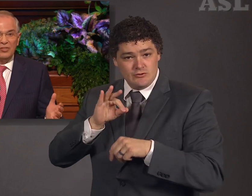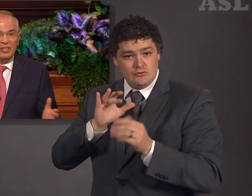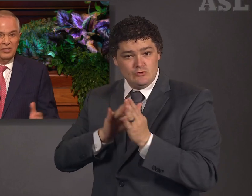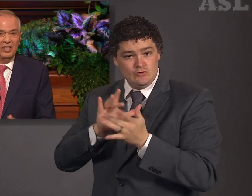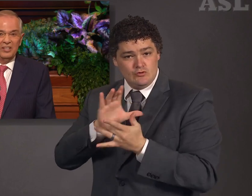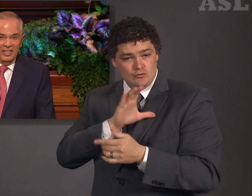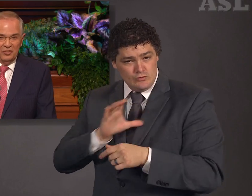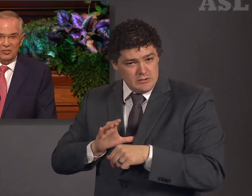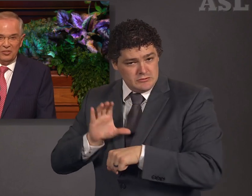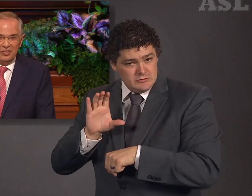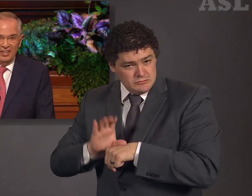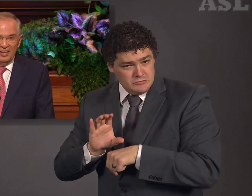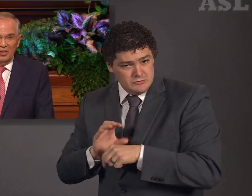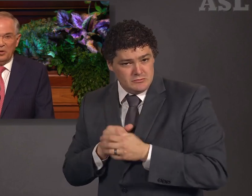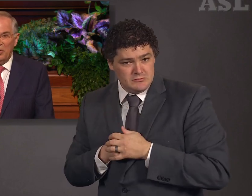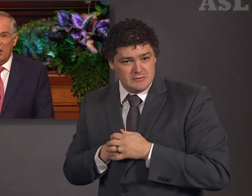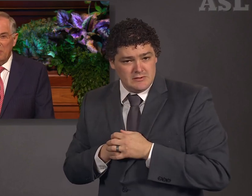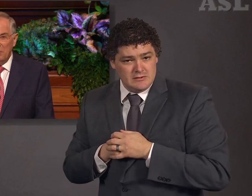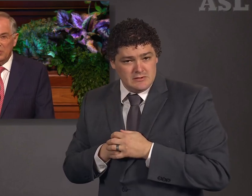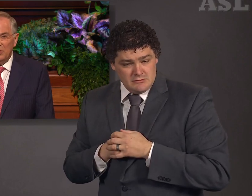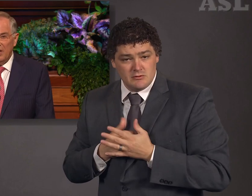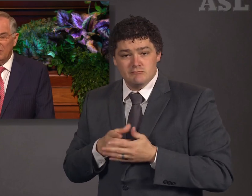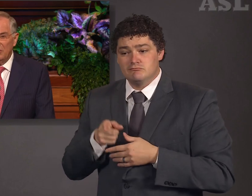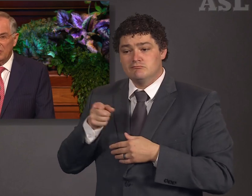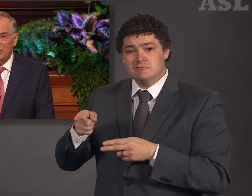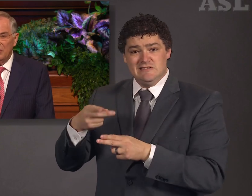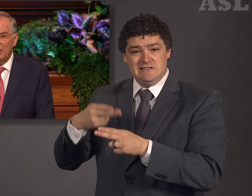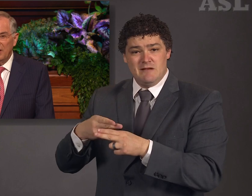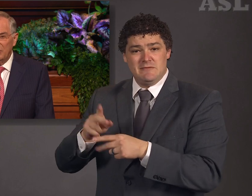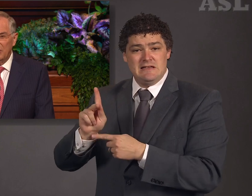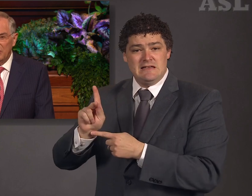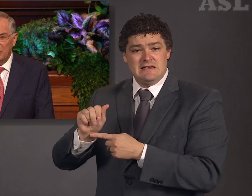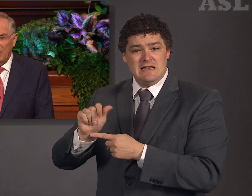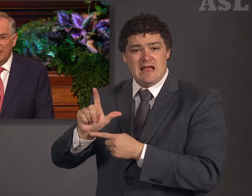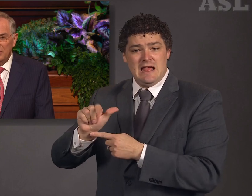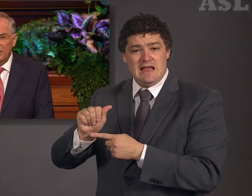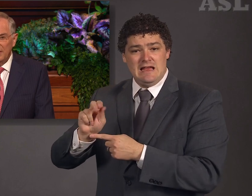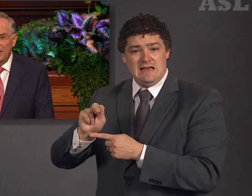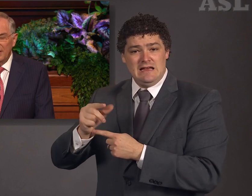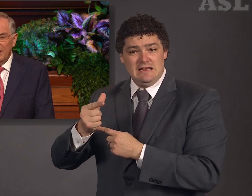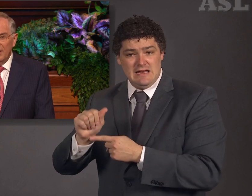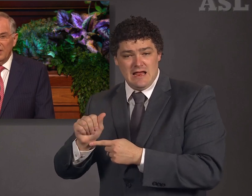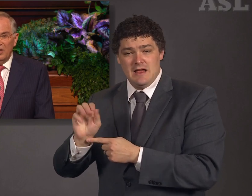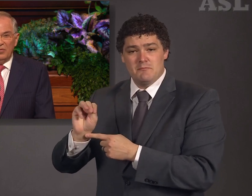by 16 teachers who are members of The Church of Jesus Christ.